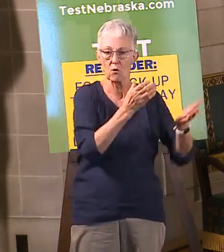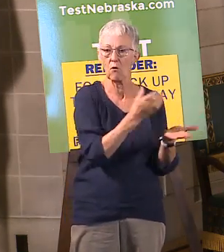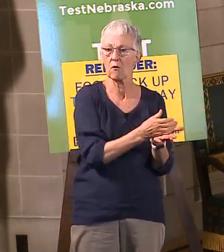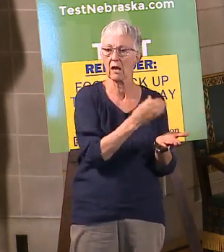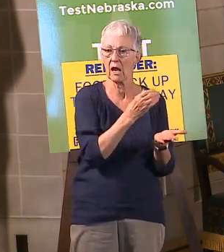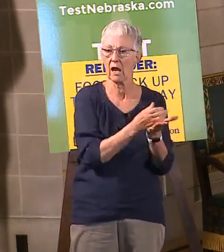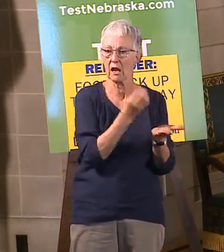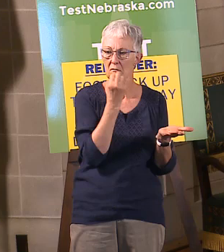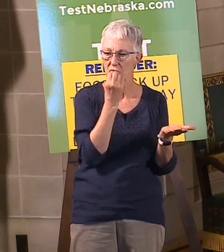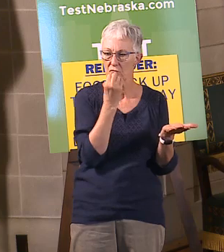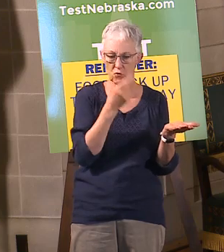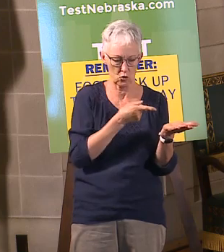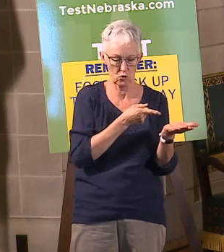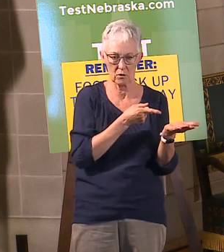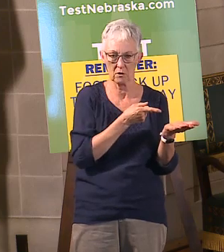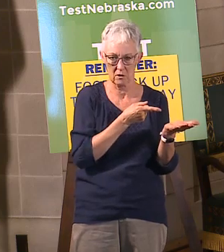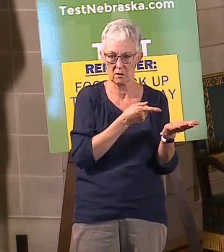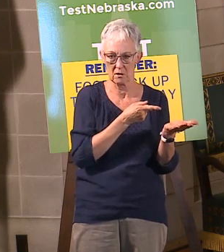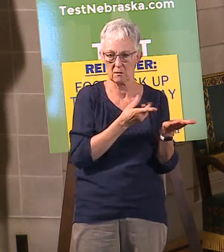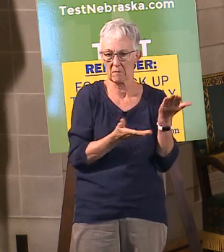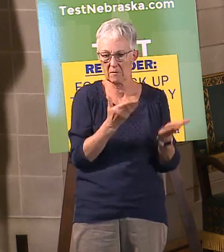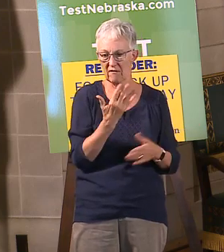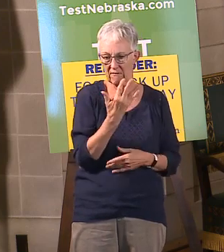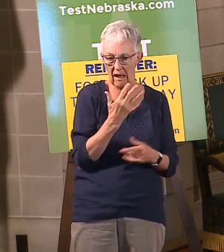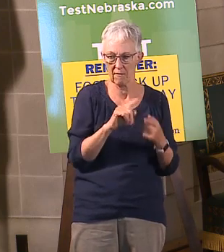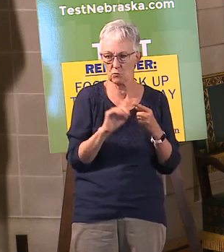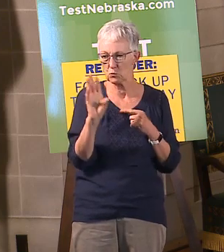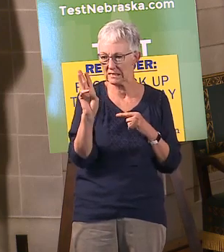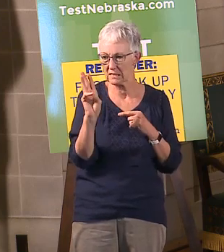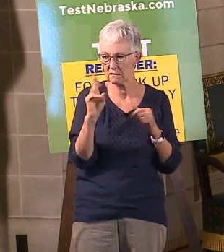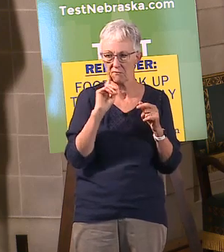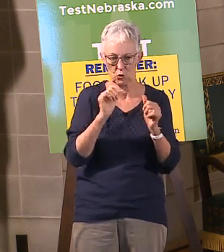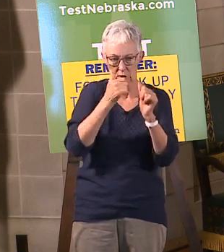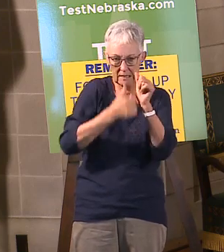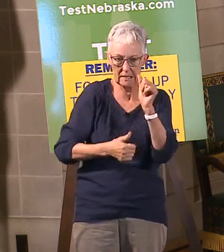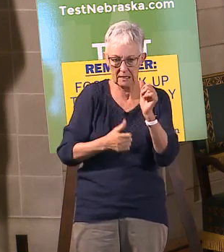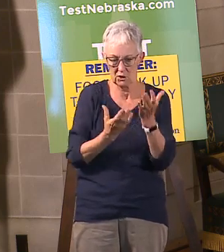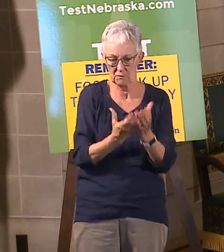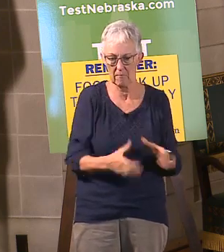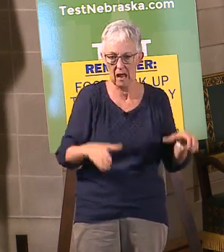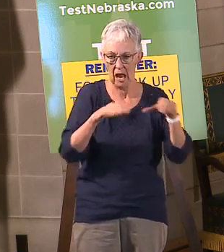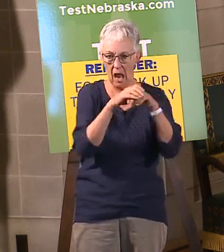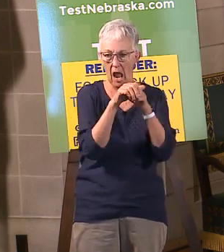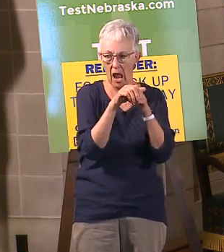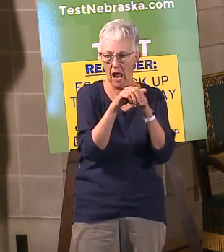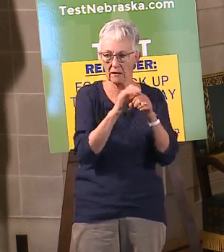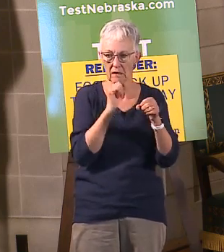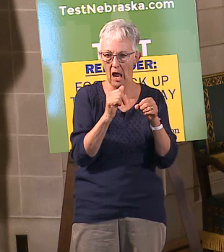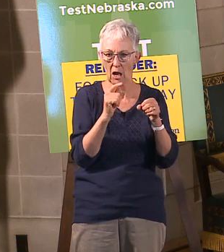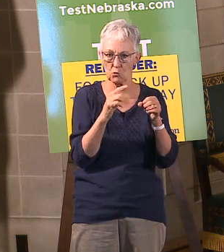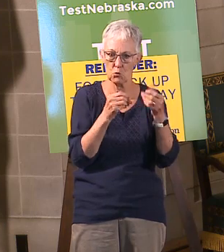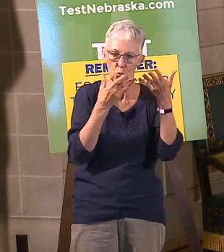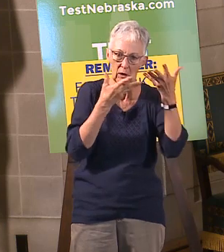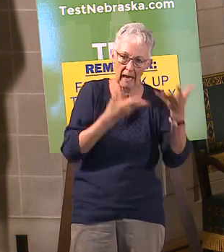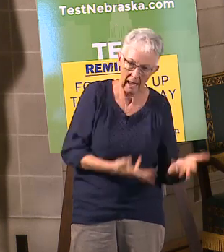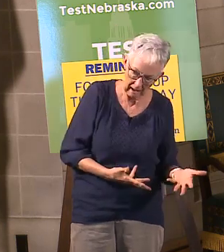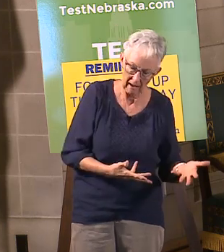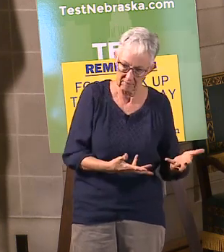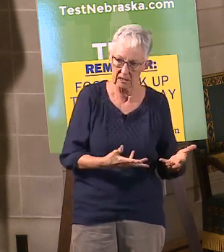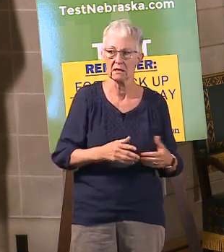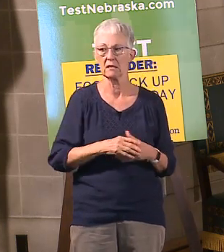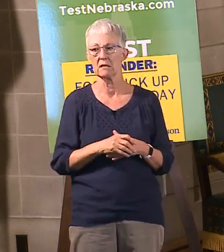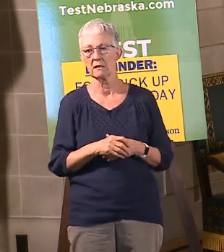you think about that number 5 or 6 per bag, that way bags aren't breaking, which would help keep contact down on those